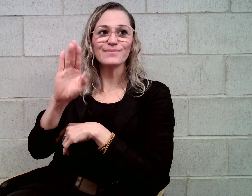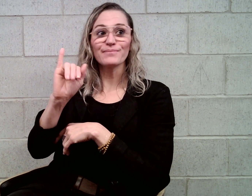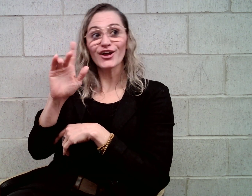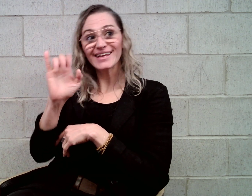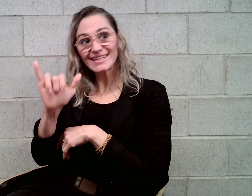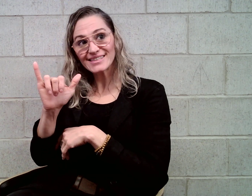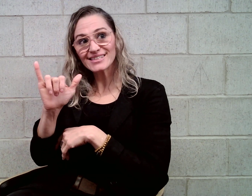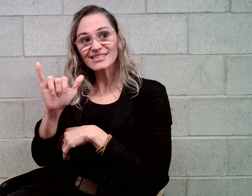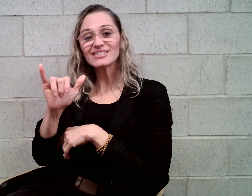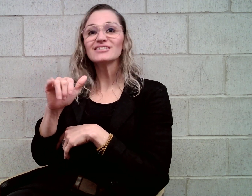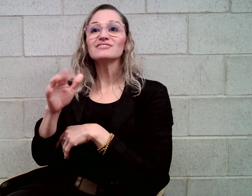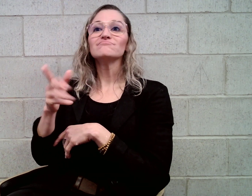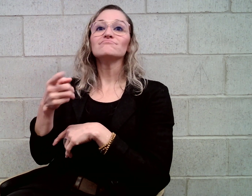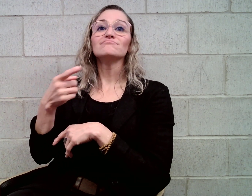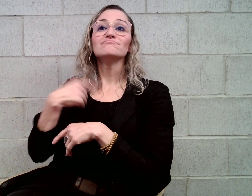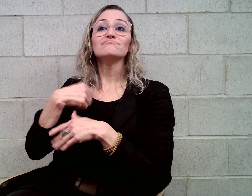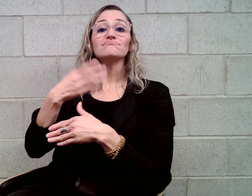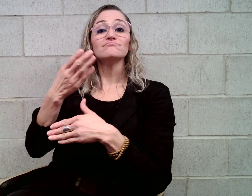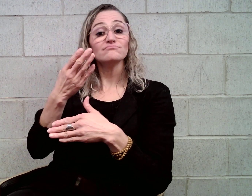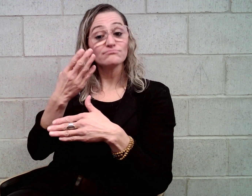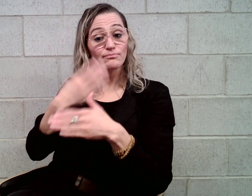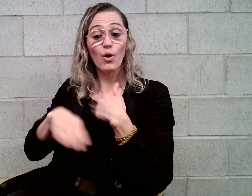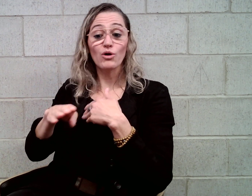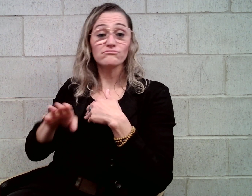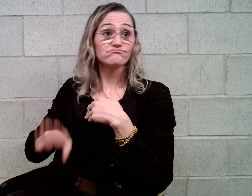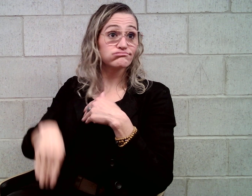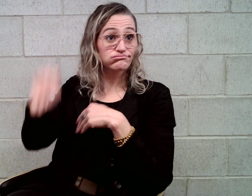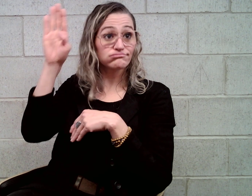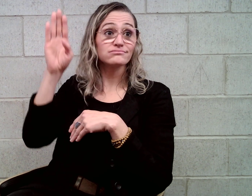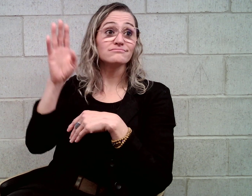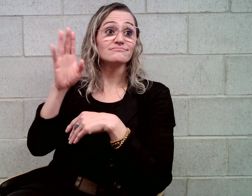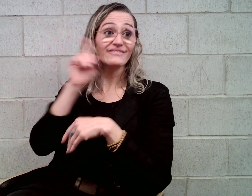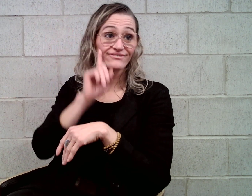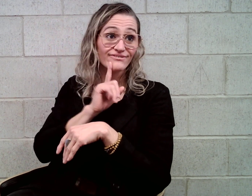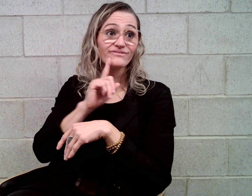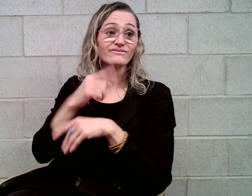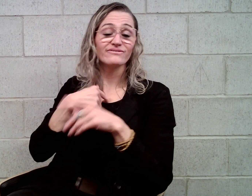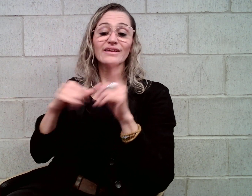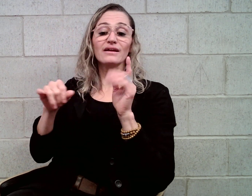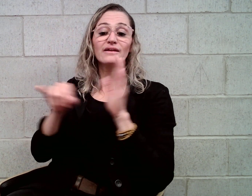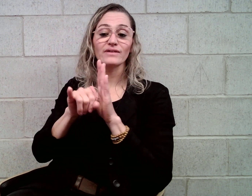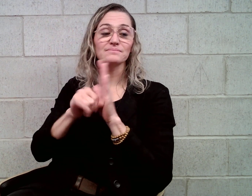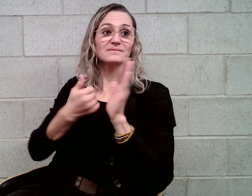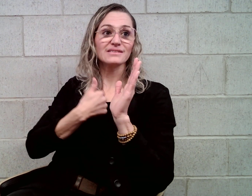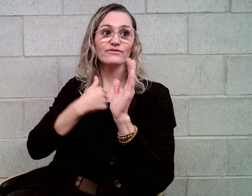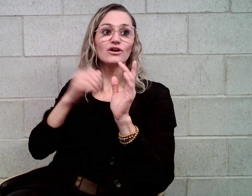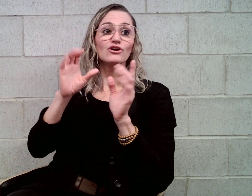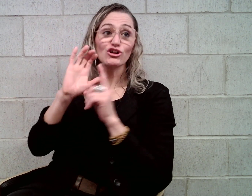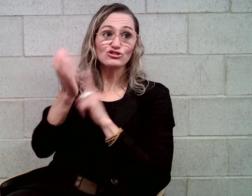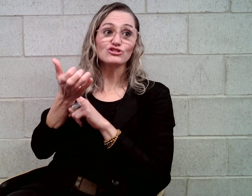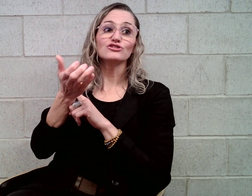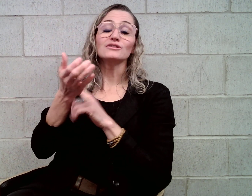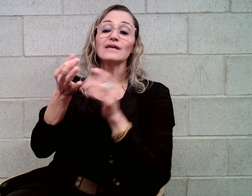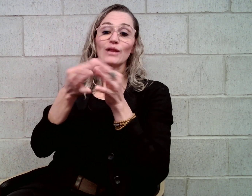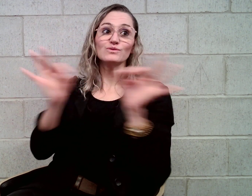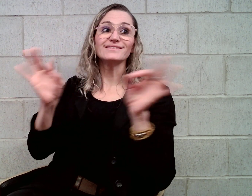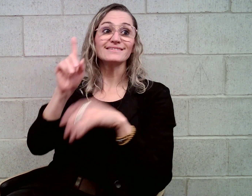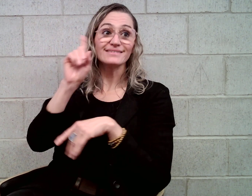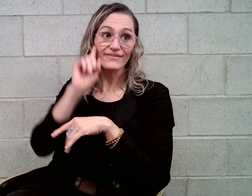My name is Dawn Jani Birley, and I was born and raised as a deaf individual. I identify as